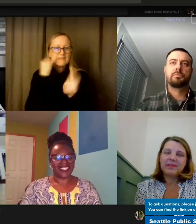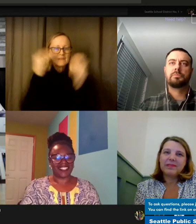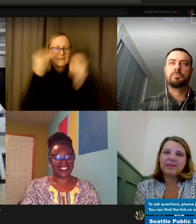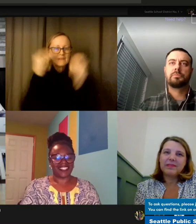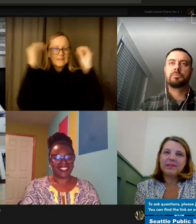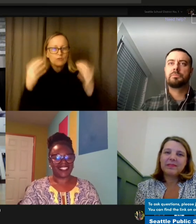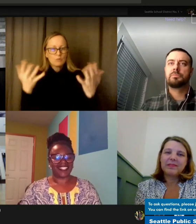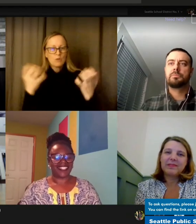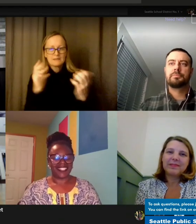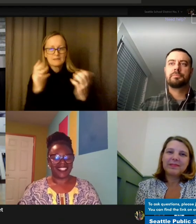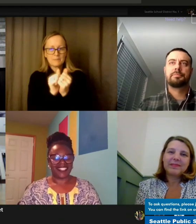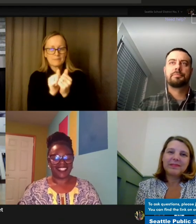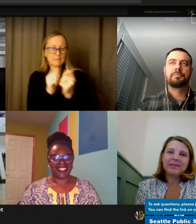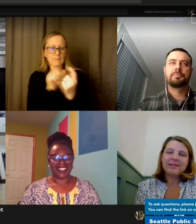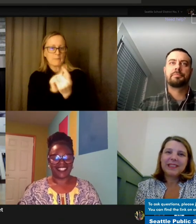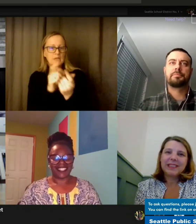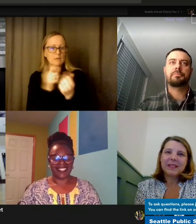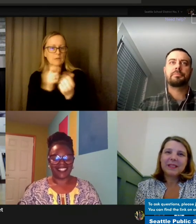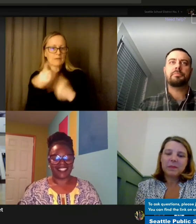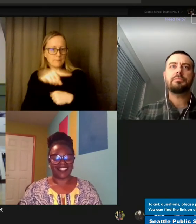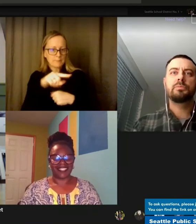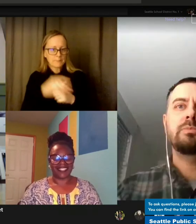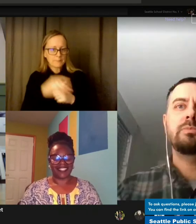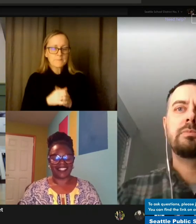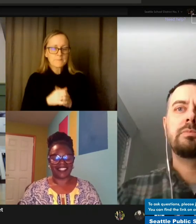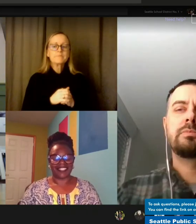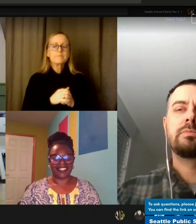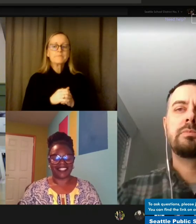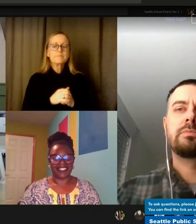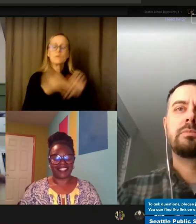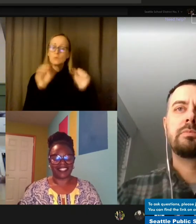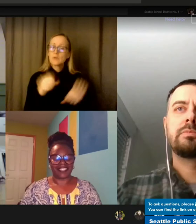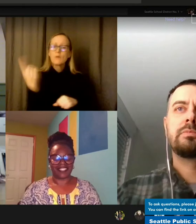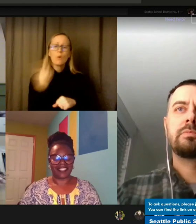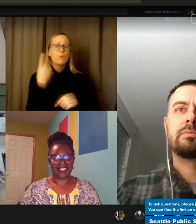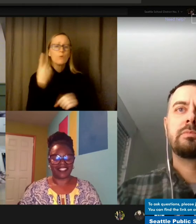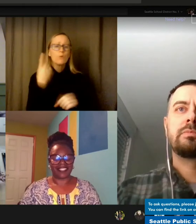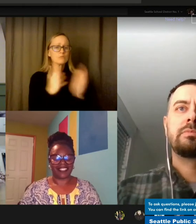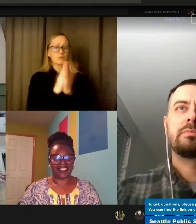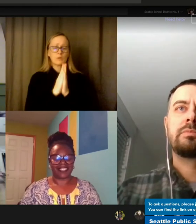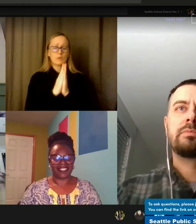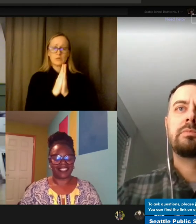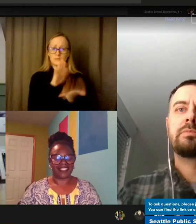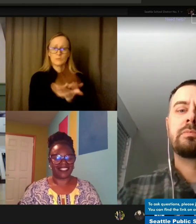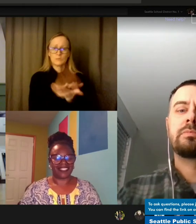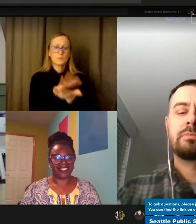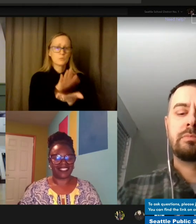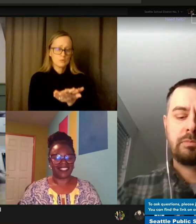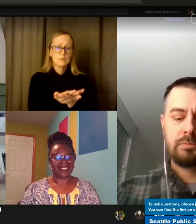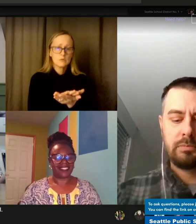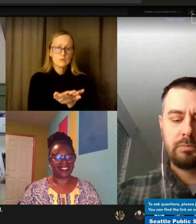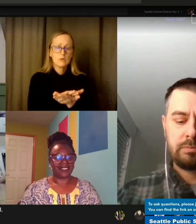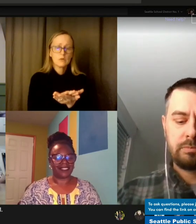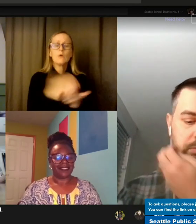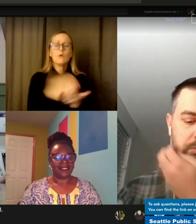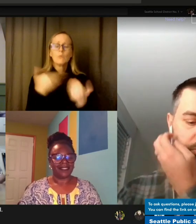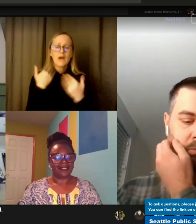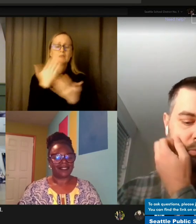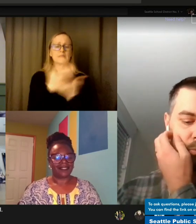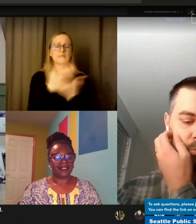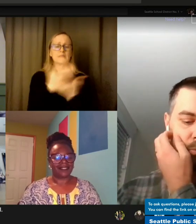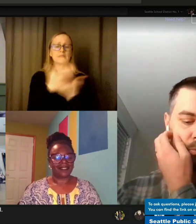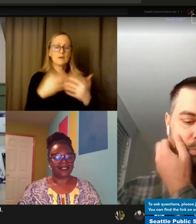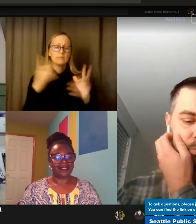They can always request from their school. Right now we have the talking points, which is a first